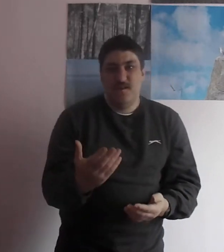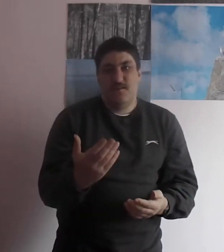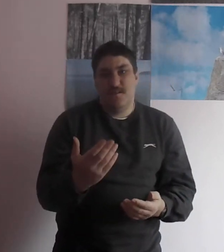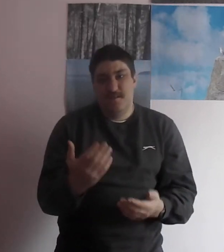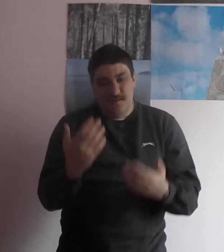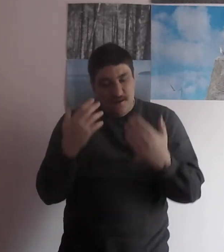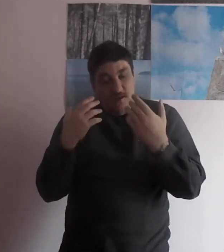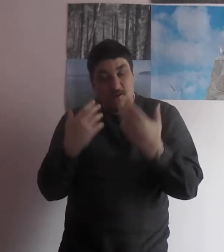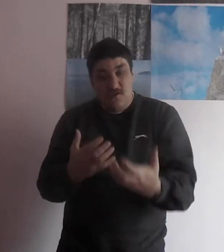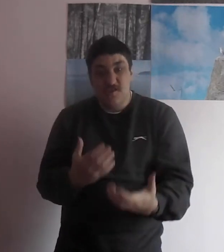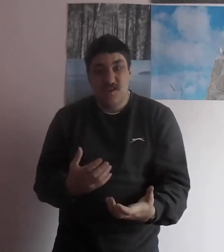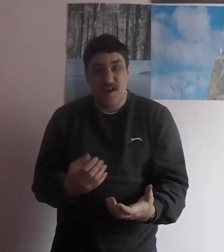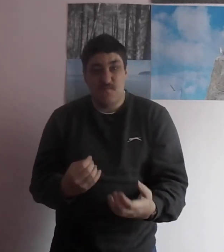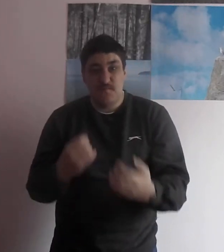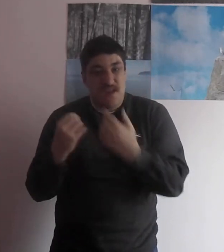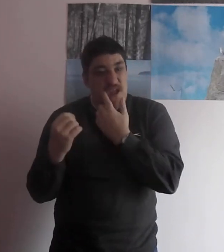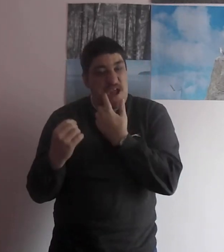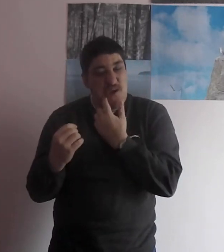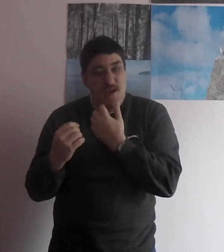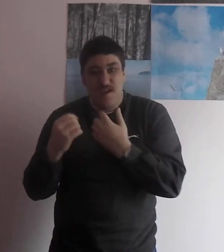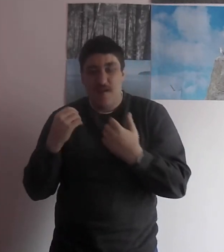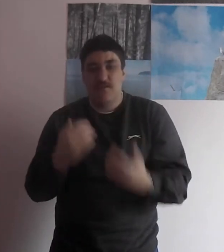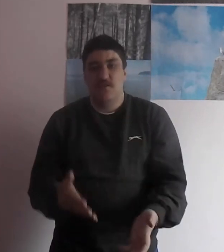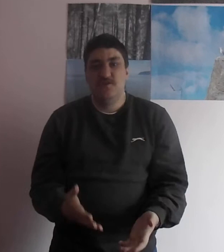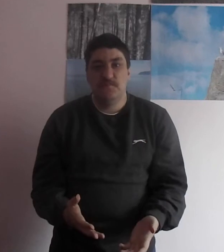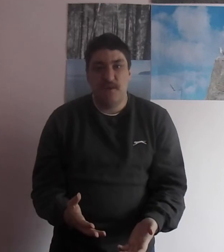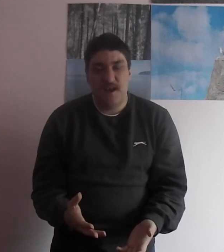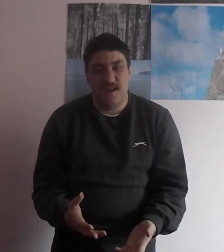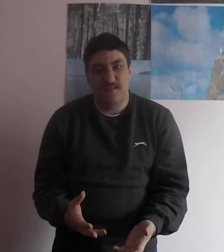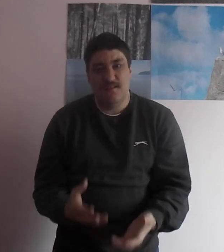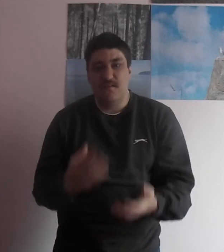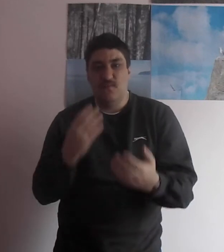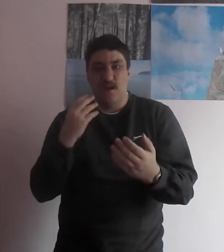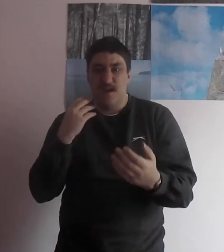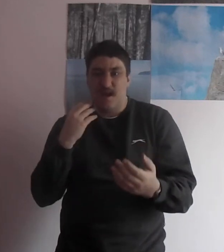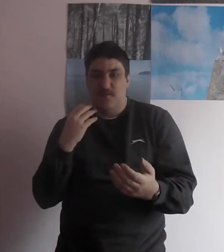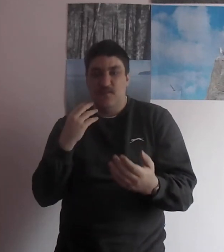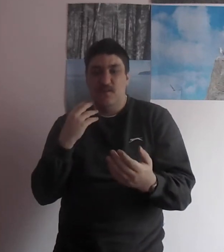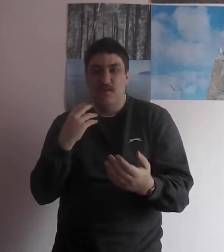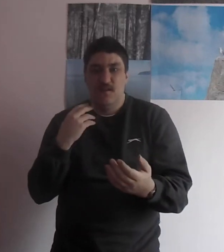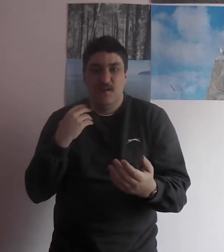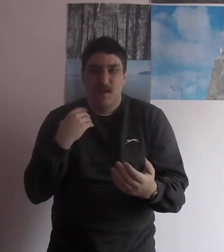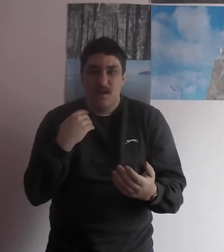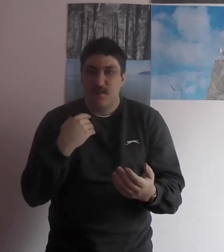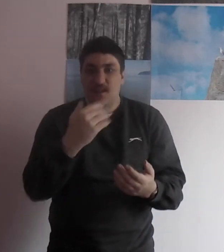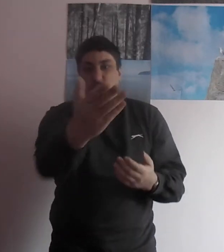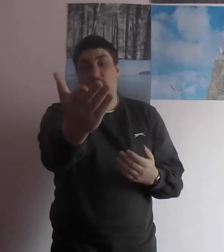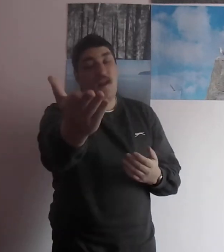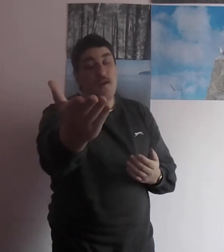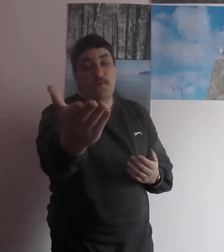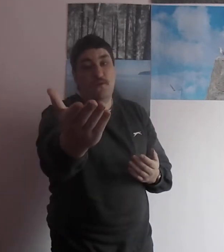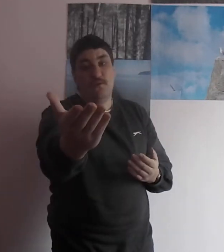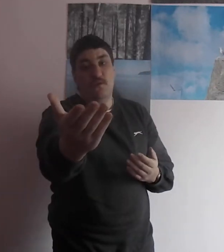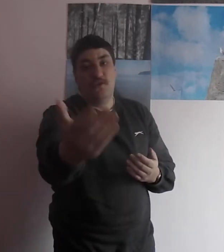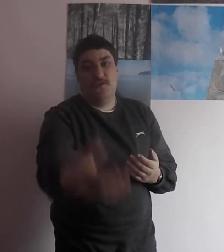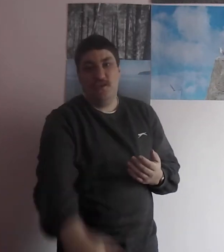that, a good game would be where you have to use your brains, where you have to... See, that's why I like Portal 1 and 2,